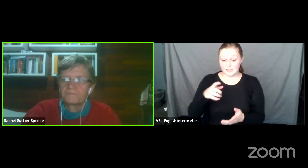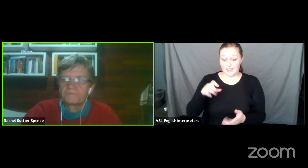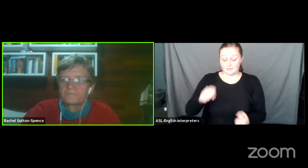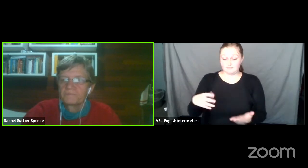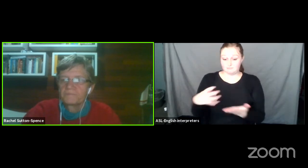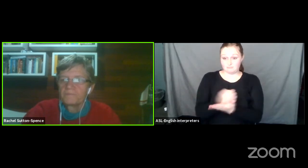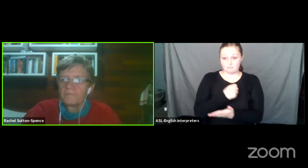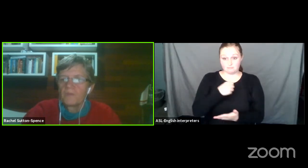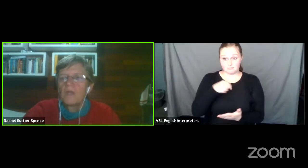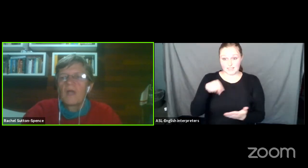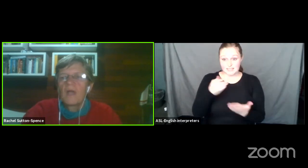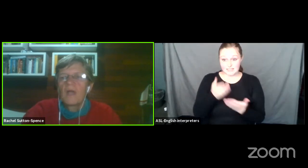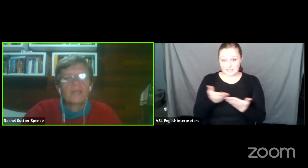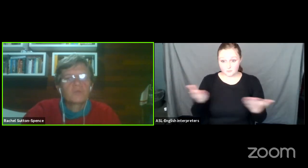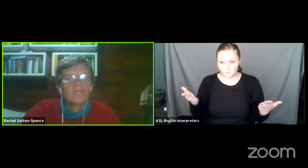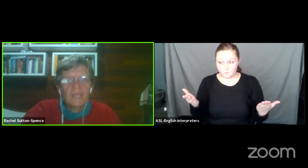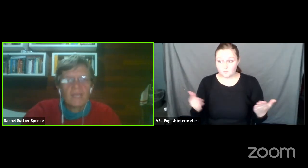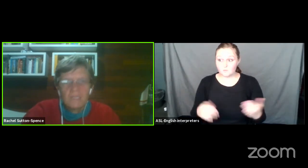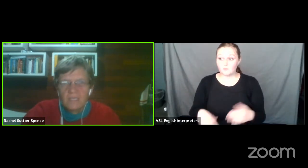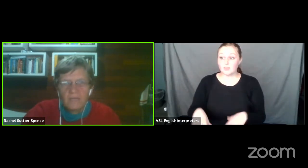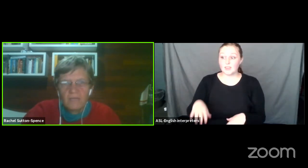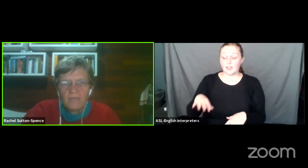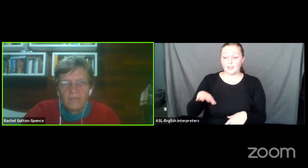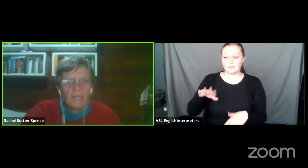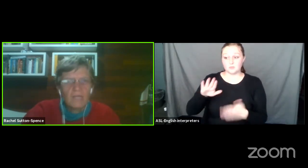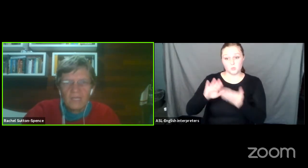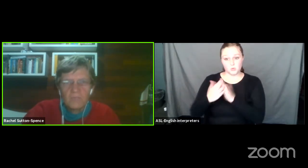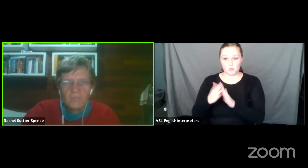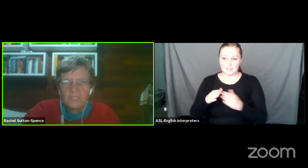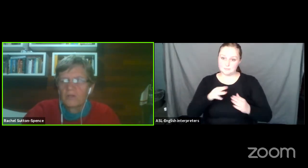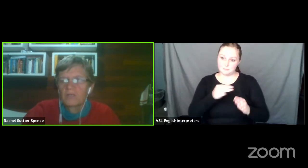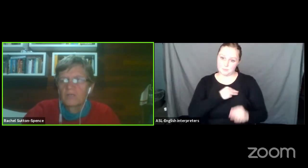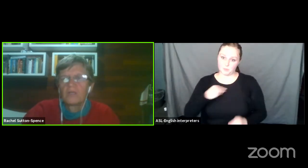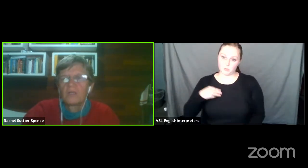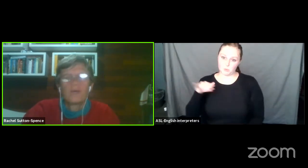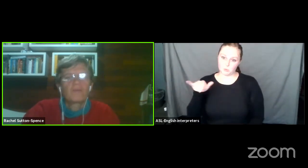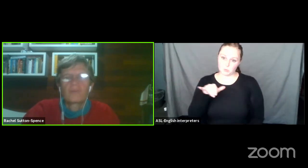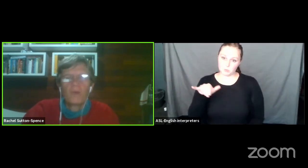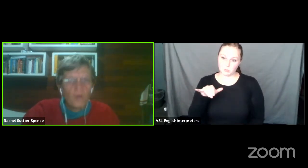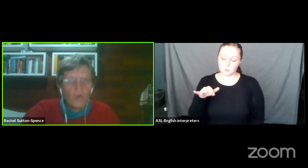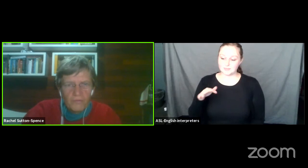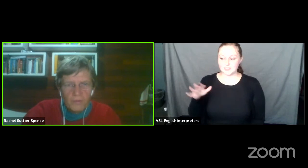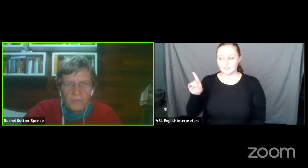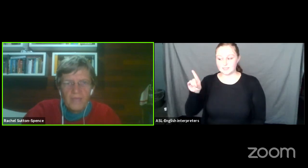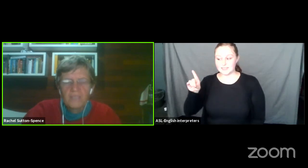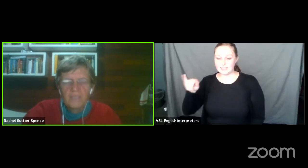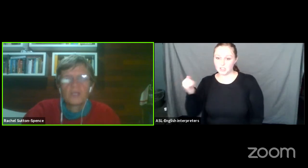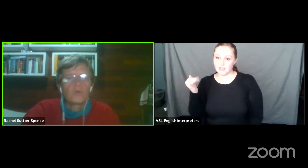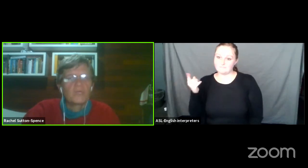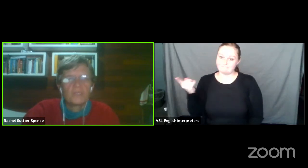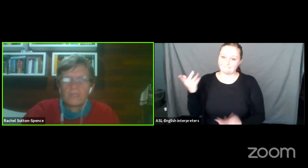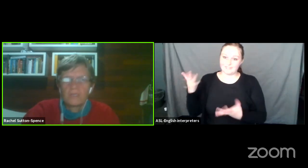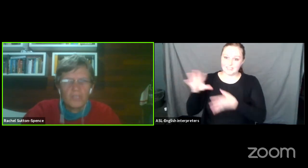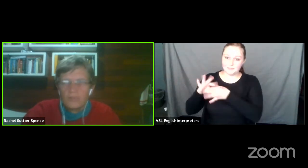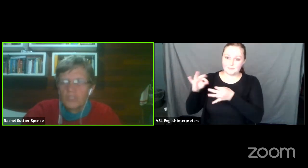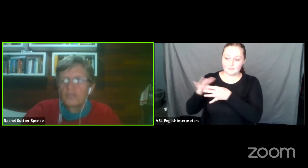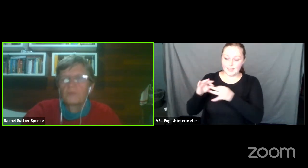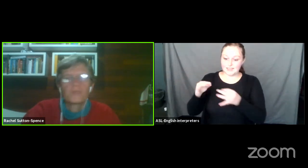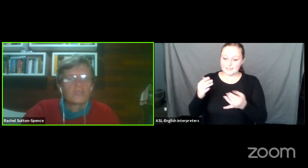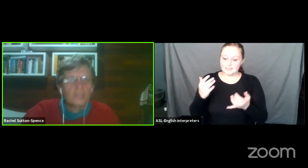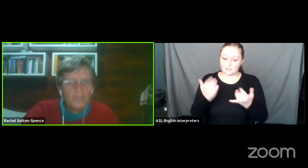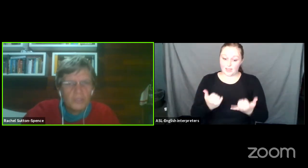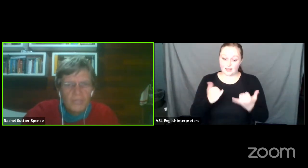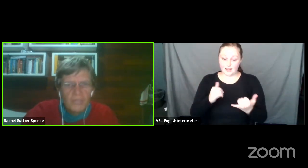members. And we collected material from all over the place.